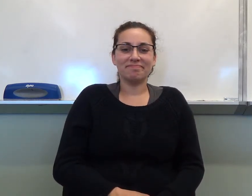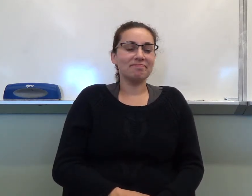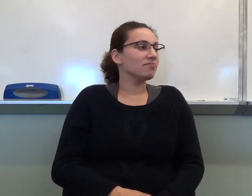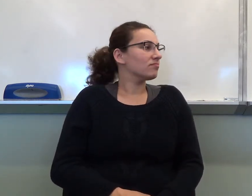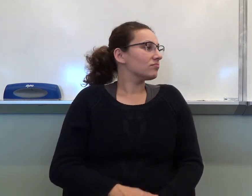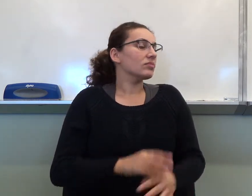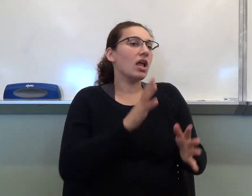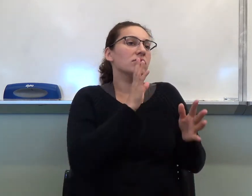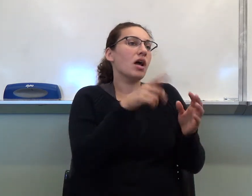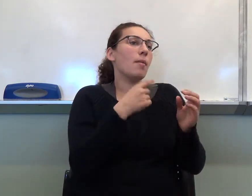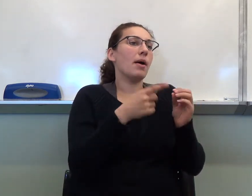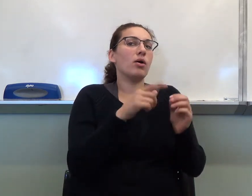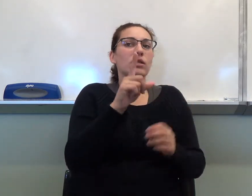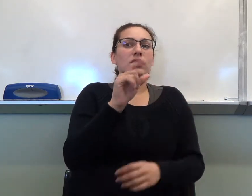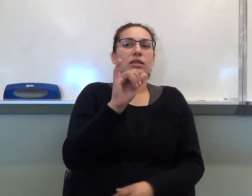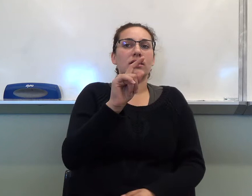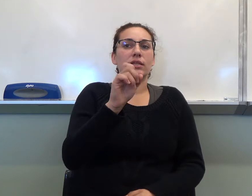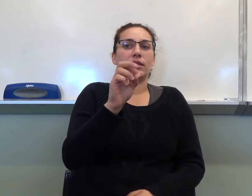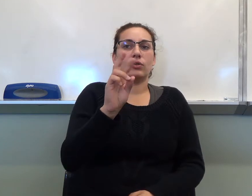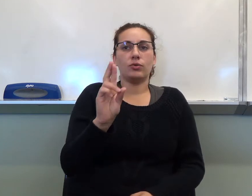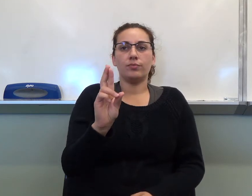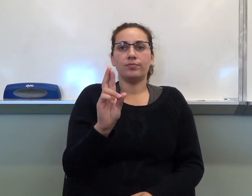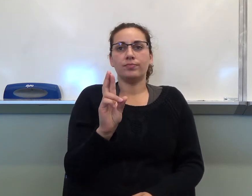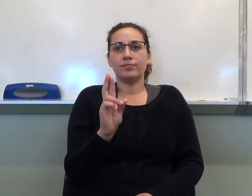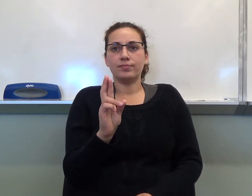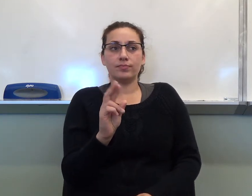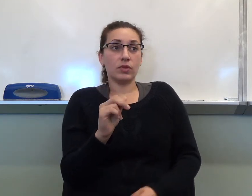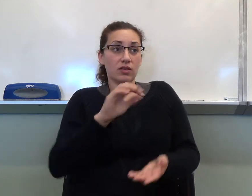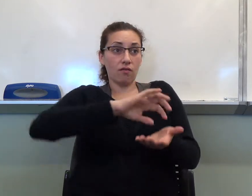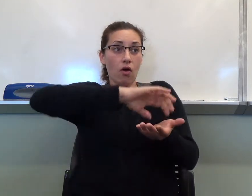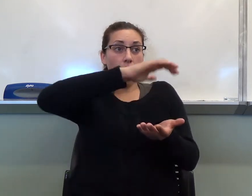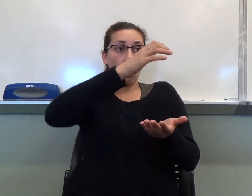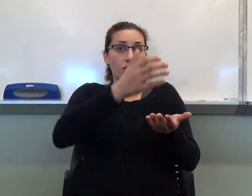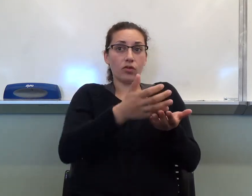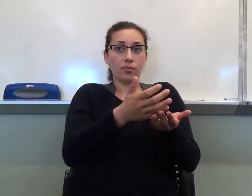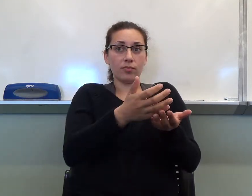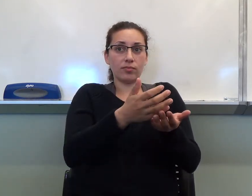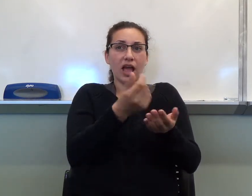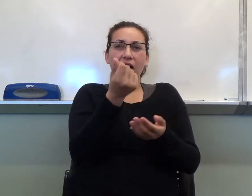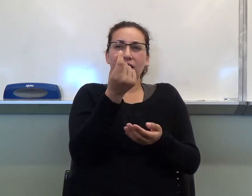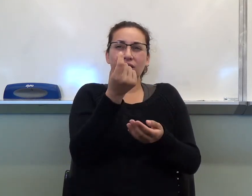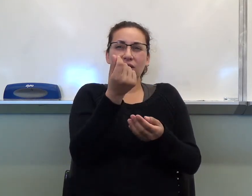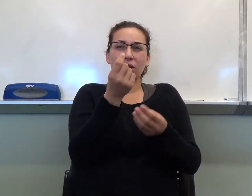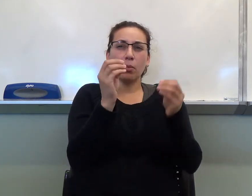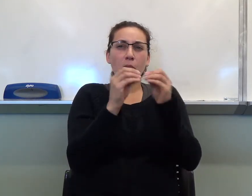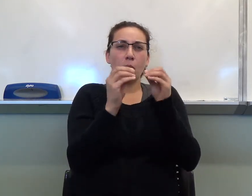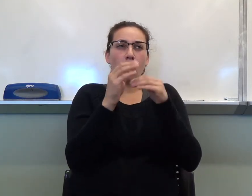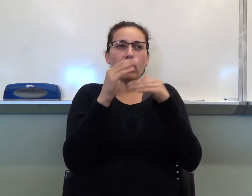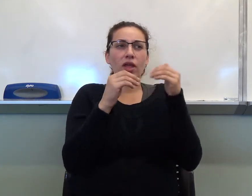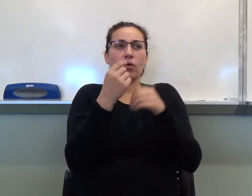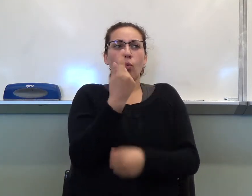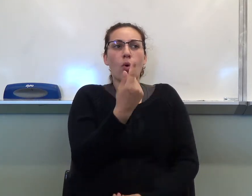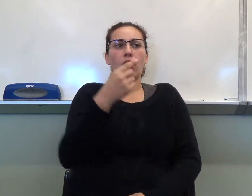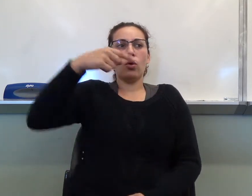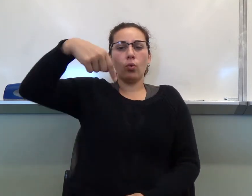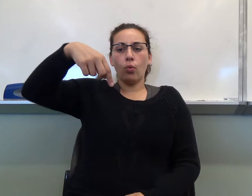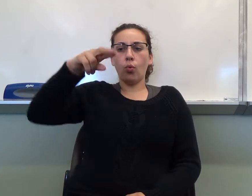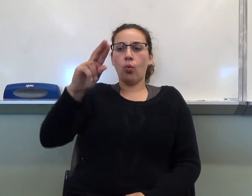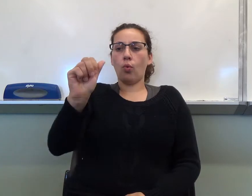about a liter. A liter is just, in terms of volume, it's just a little bit more than a quart. So it's fairly similar to